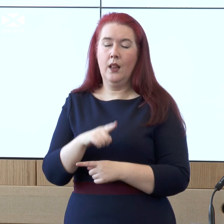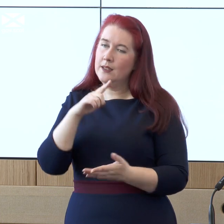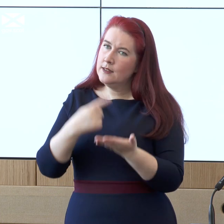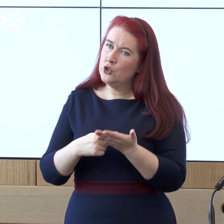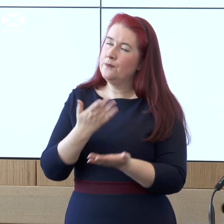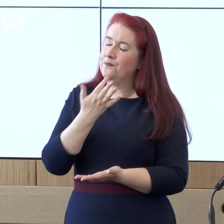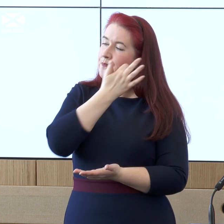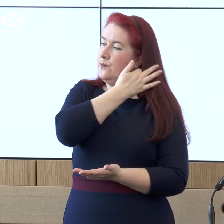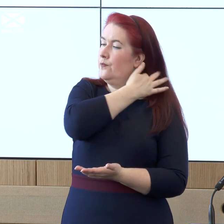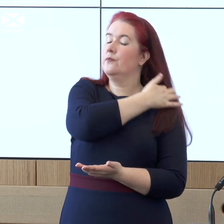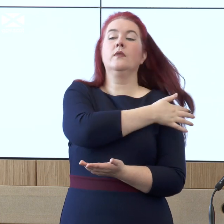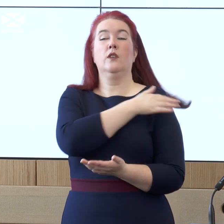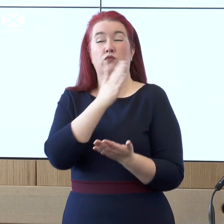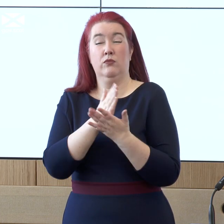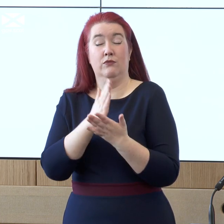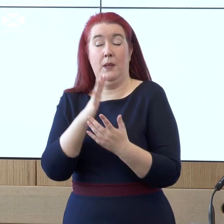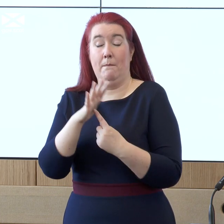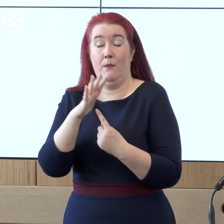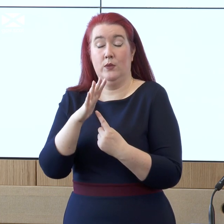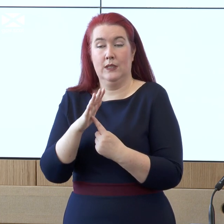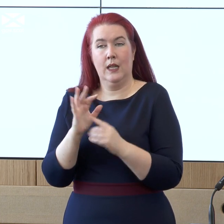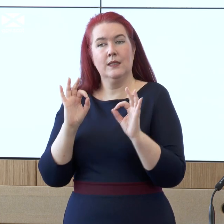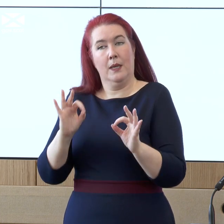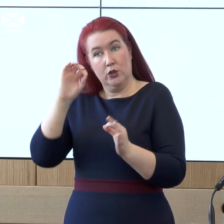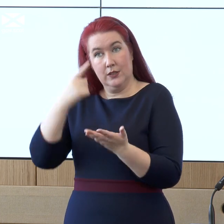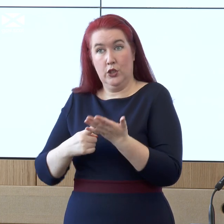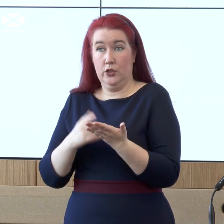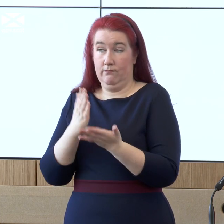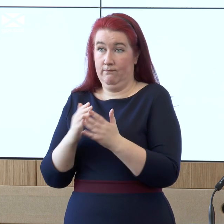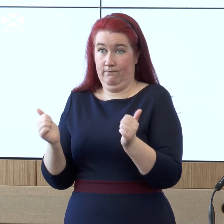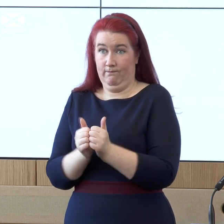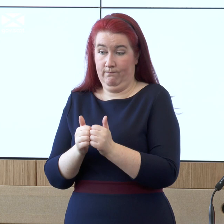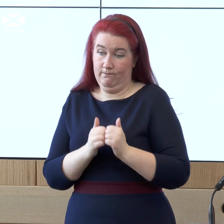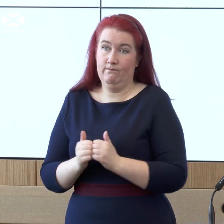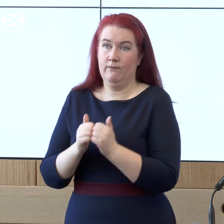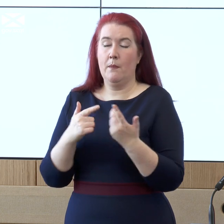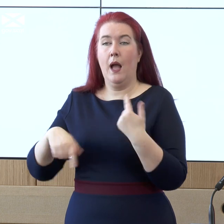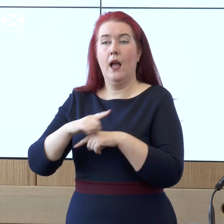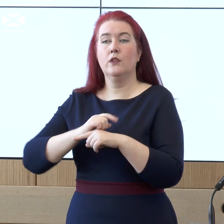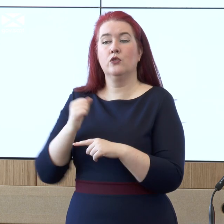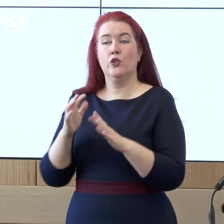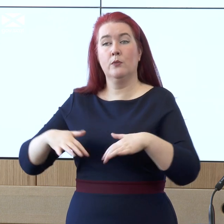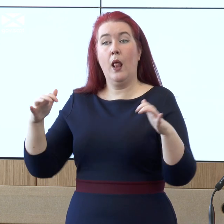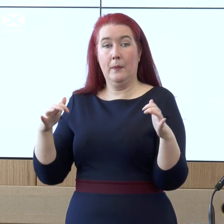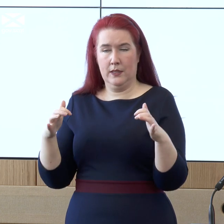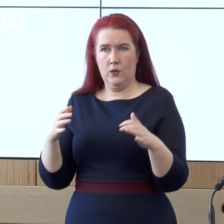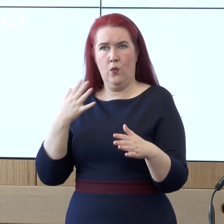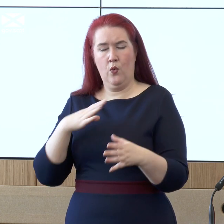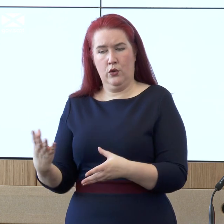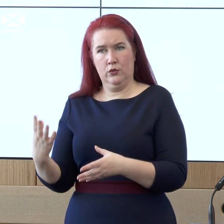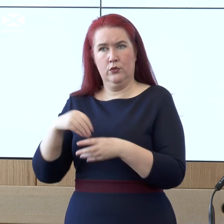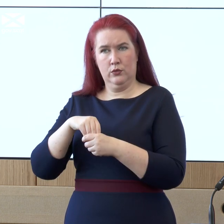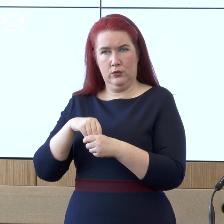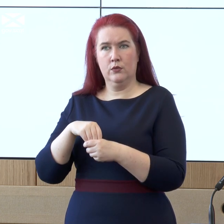really, really important and very special decision taken unanimously by the Scottish Parliament earlier this year to incorporate